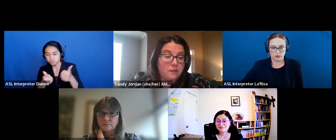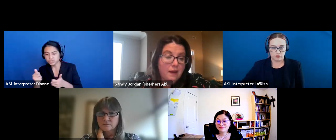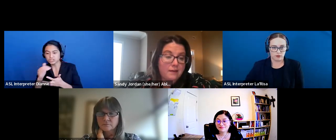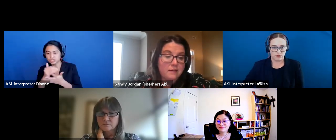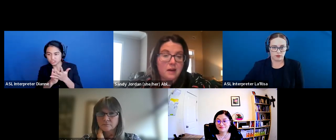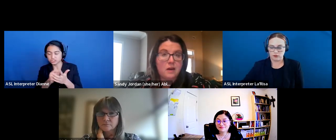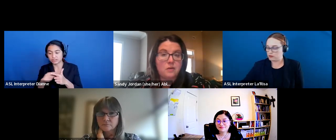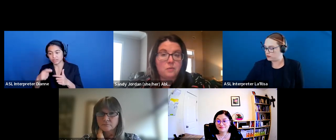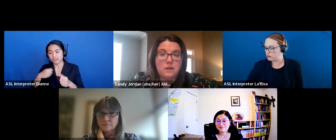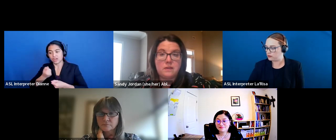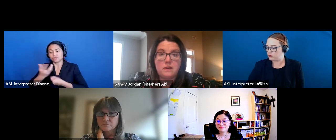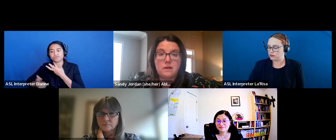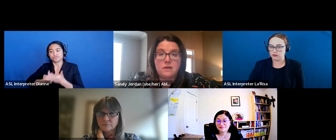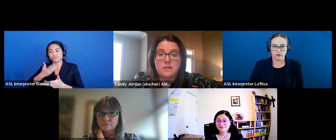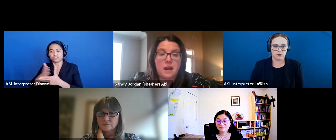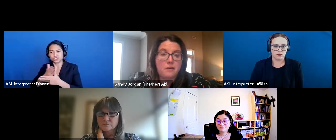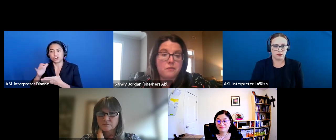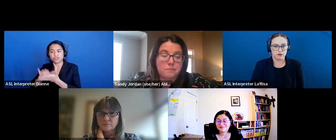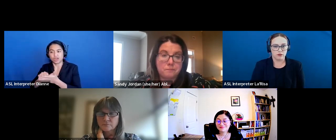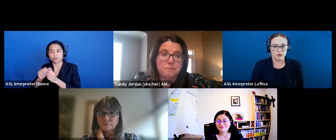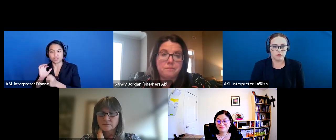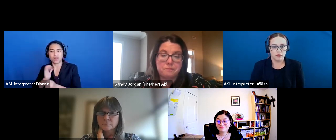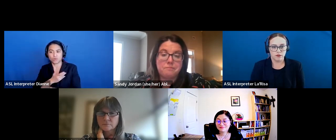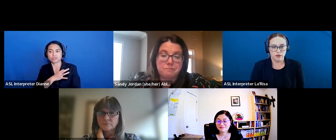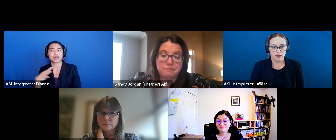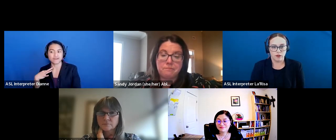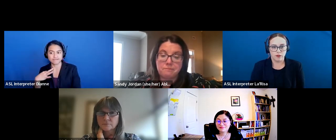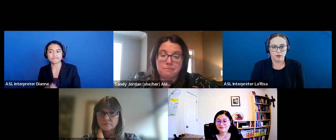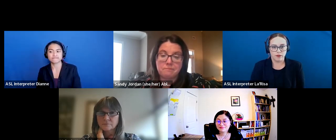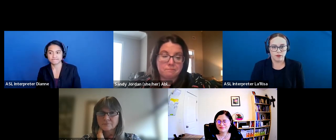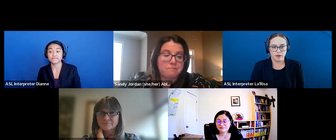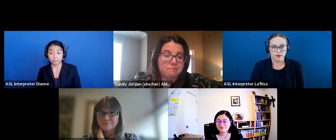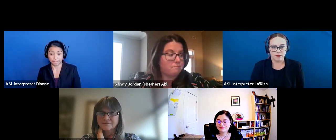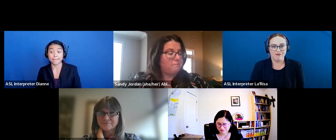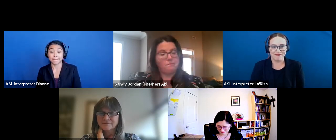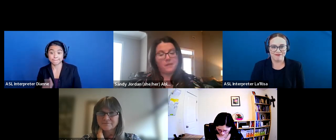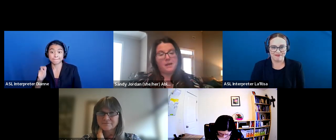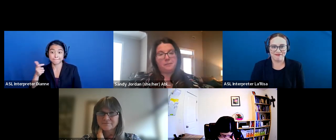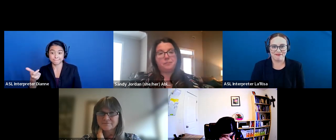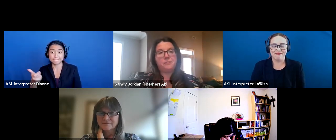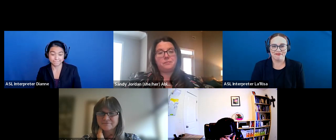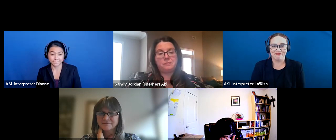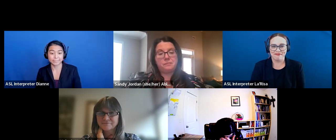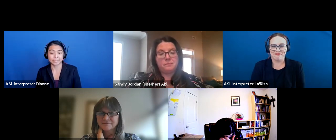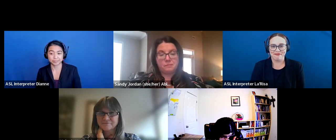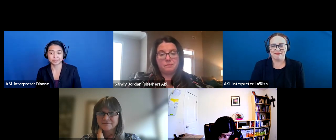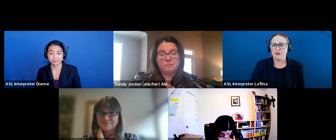able to share that with our staff. Okay. That's interesting. Thank you.